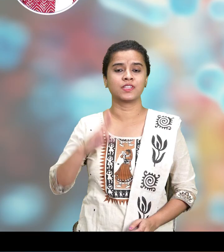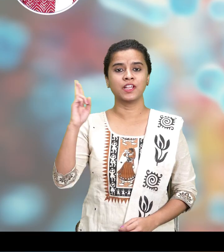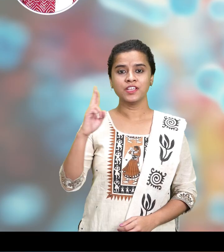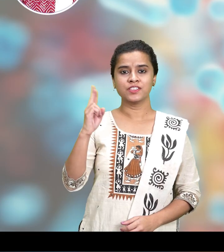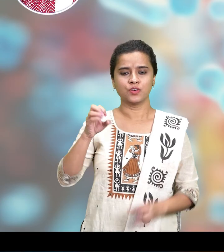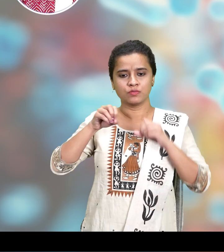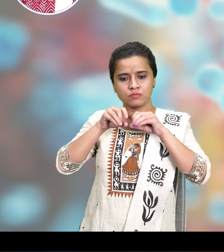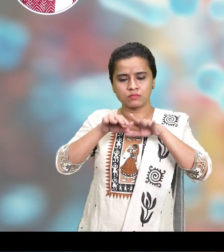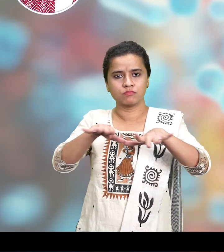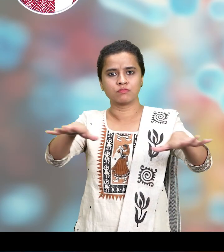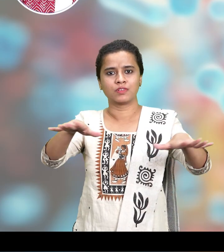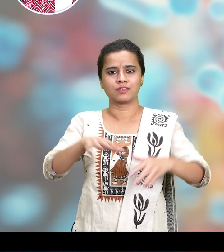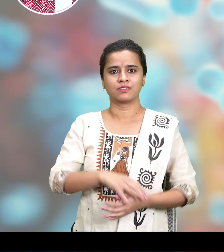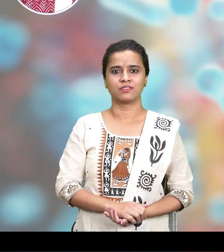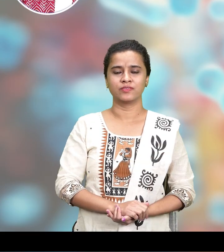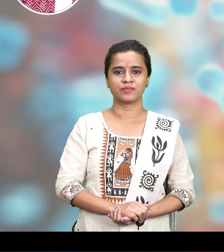Means of spread.